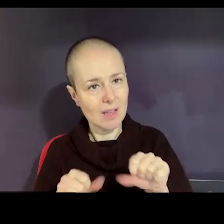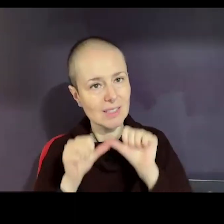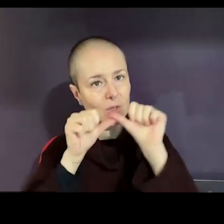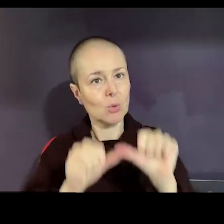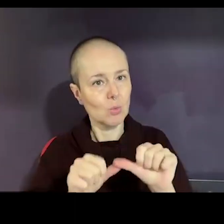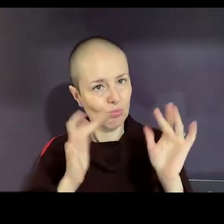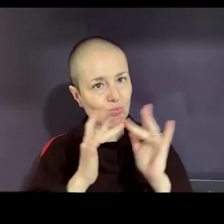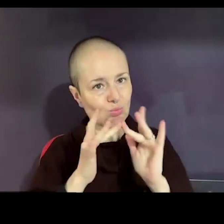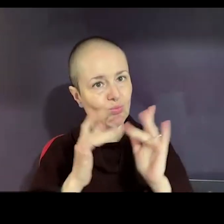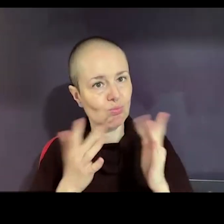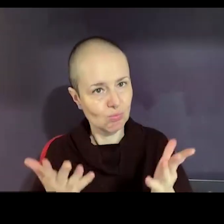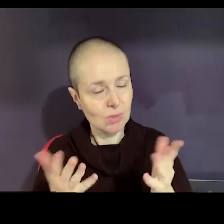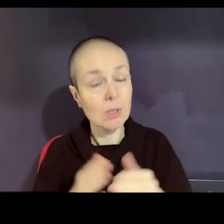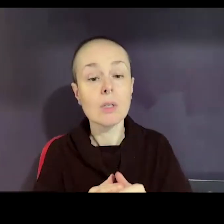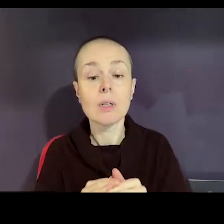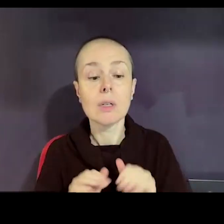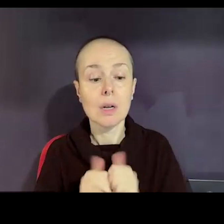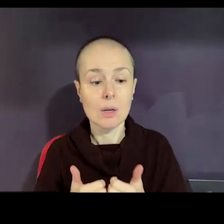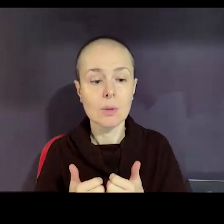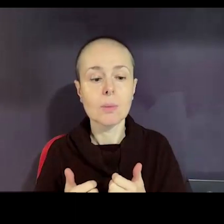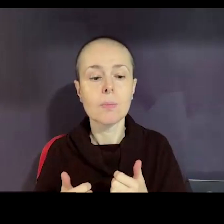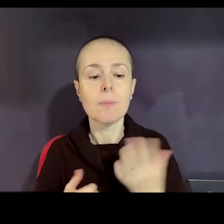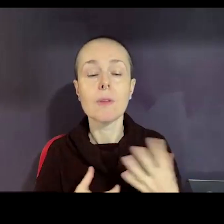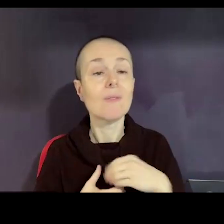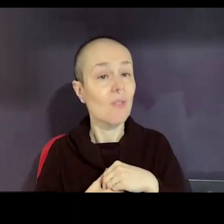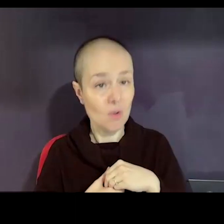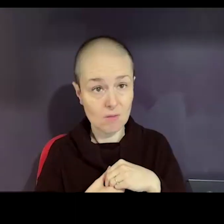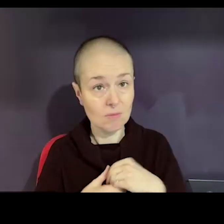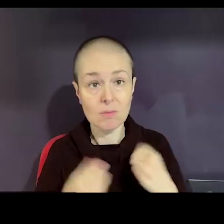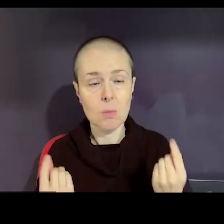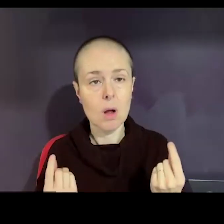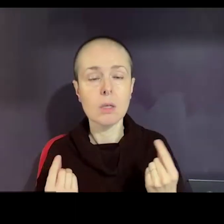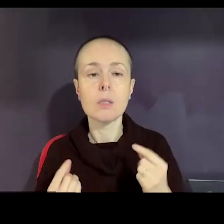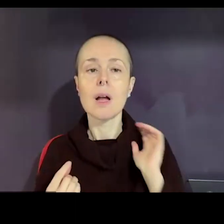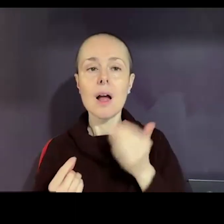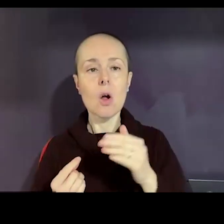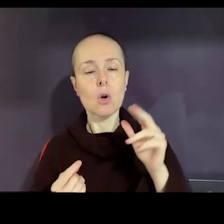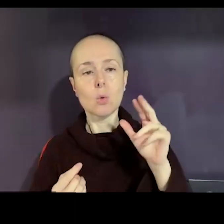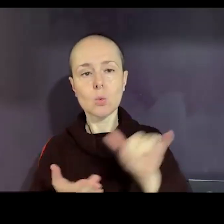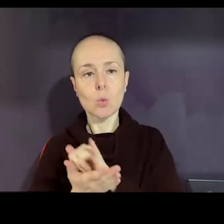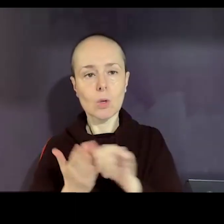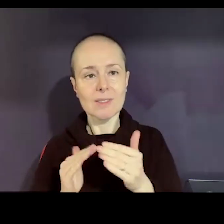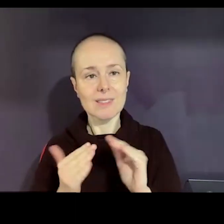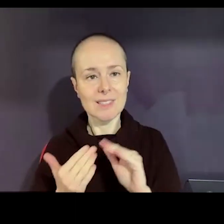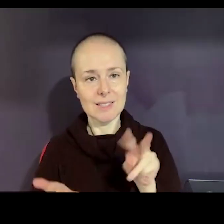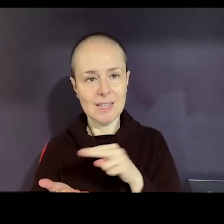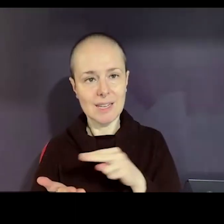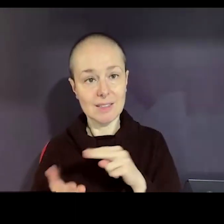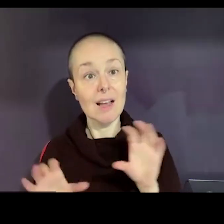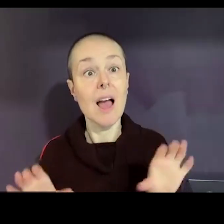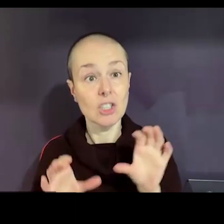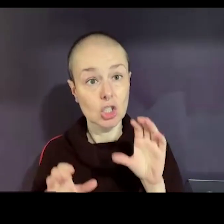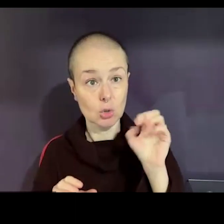in. So one way for us to continue being involved is through the Our New York City Dance Action Crew that everyone